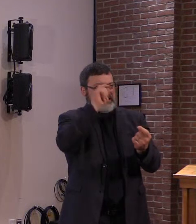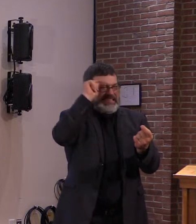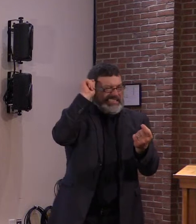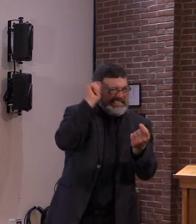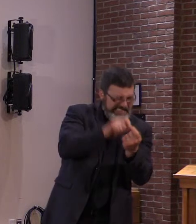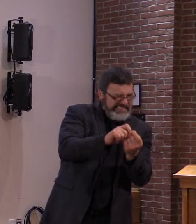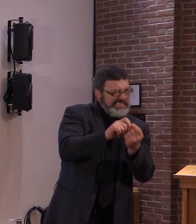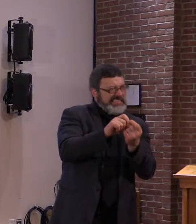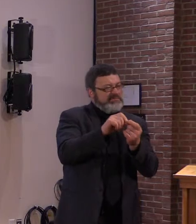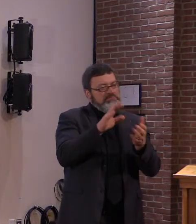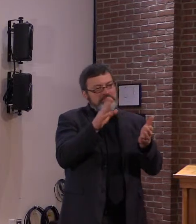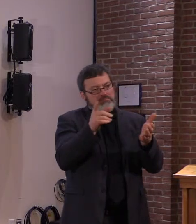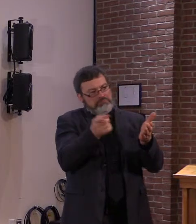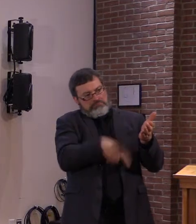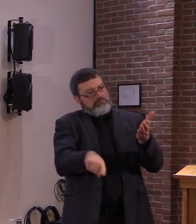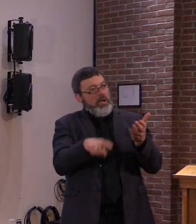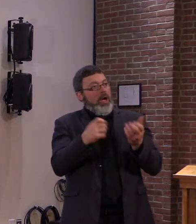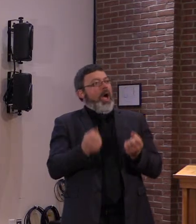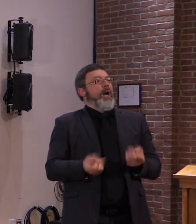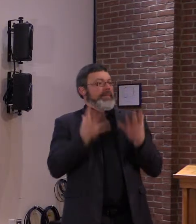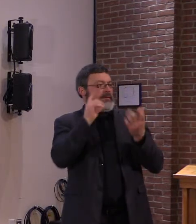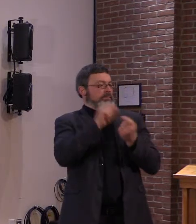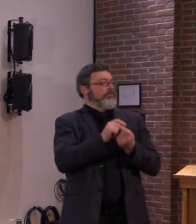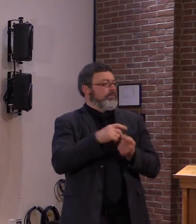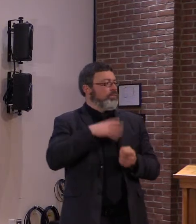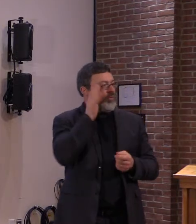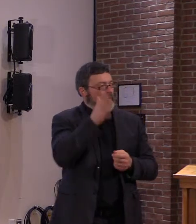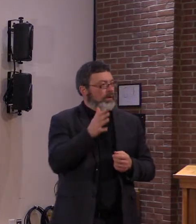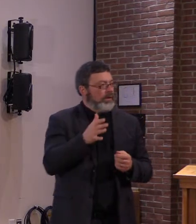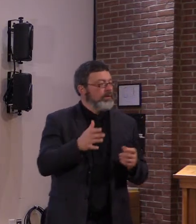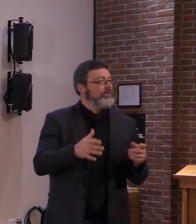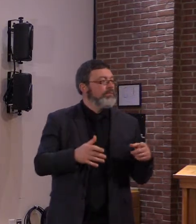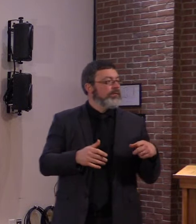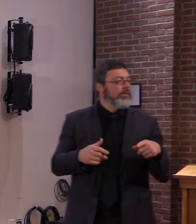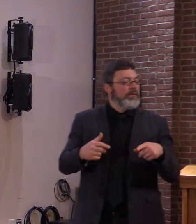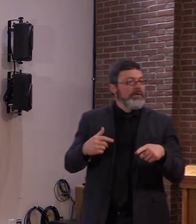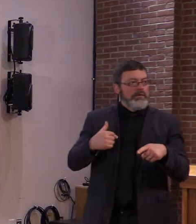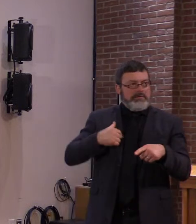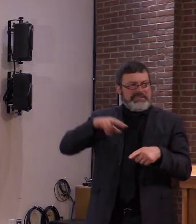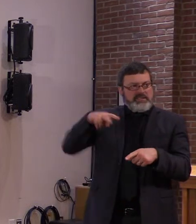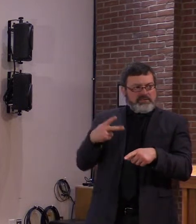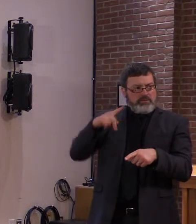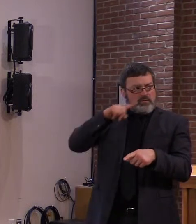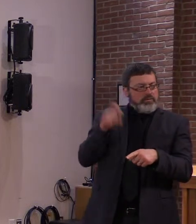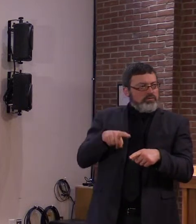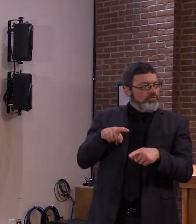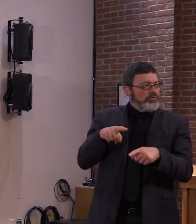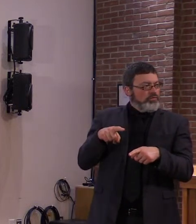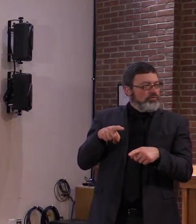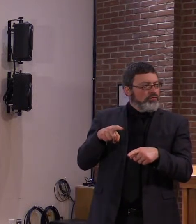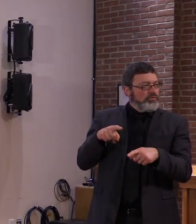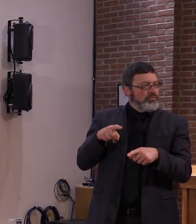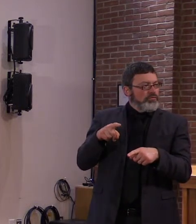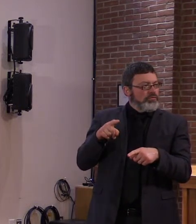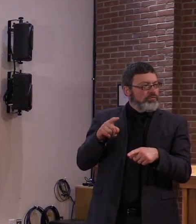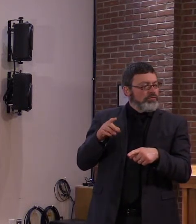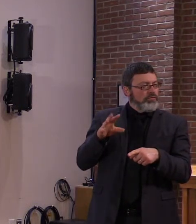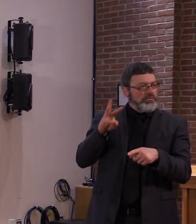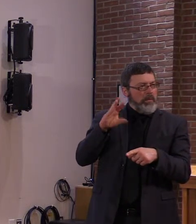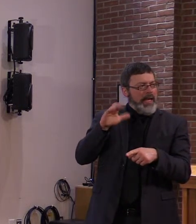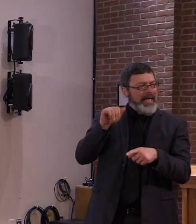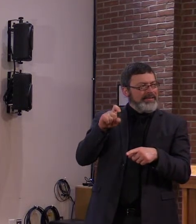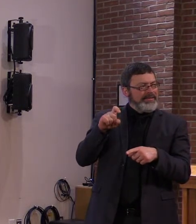in response to a media member's question, specifically asking about the Rutland facility. So I guess I'm wondering what's